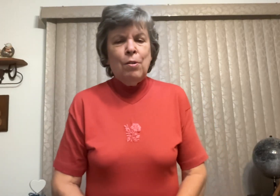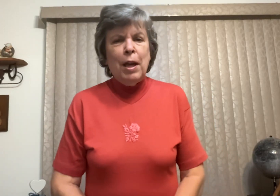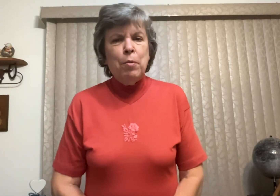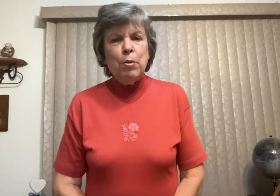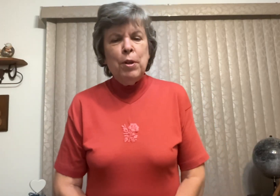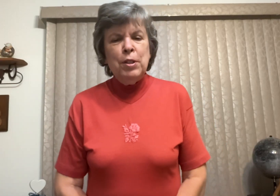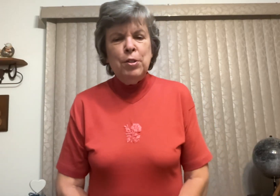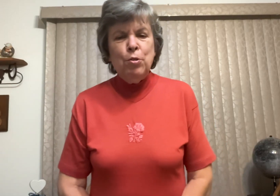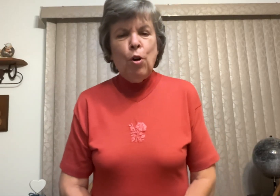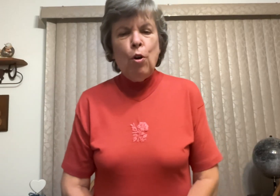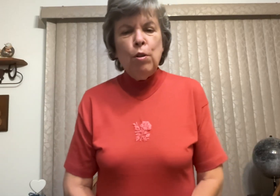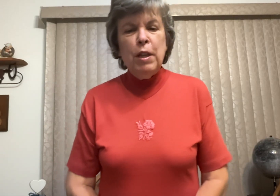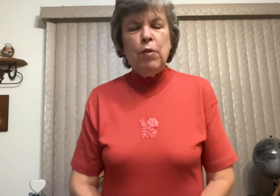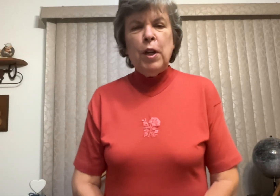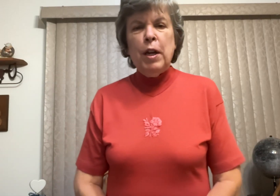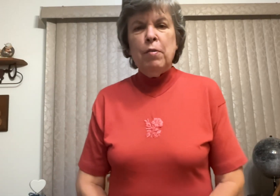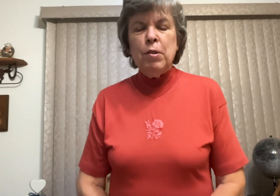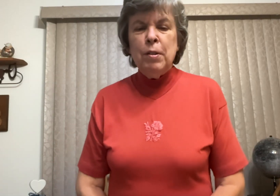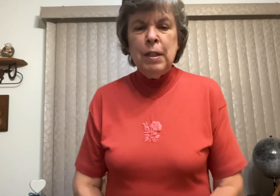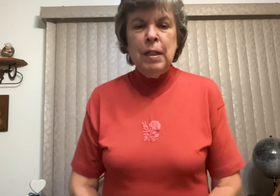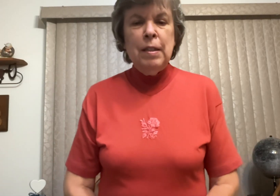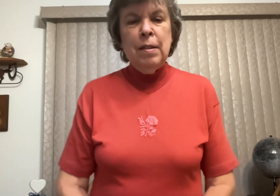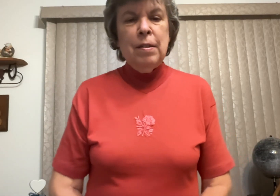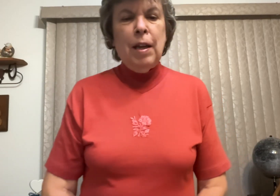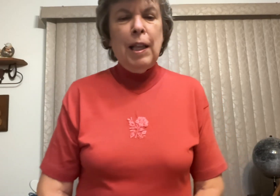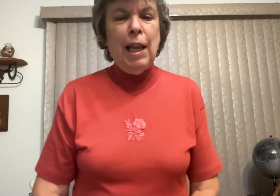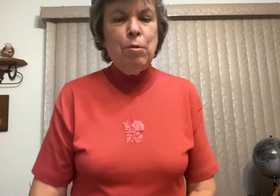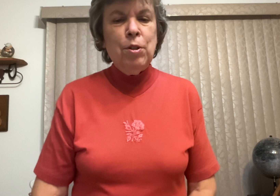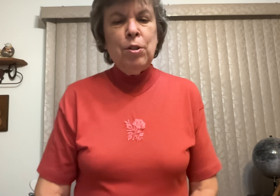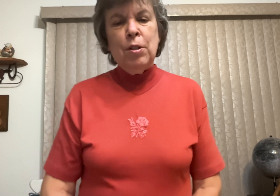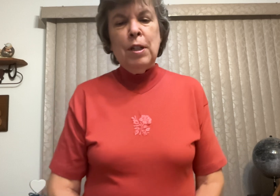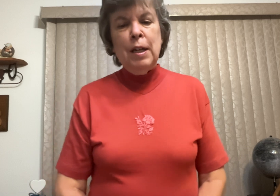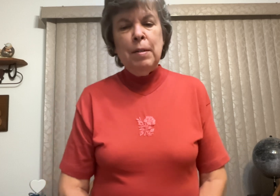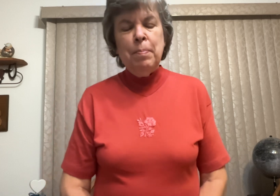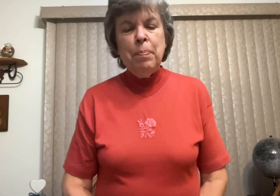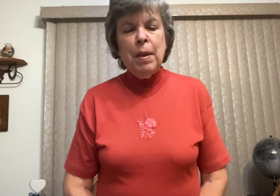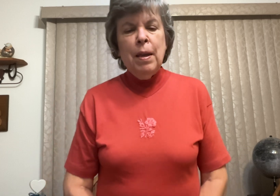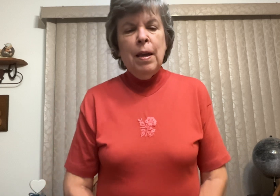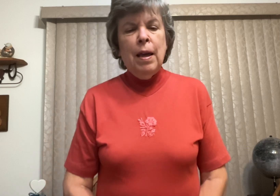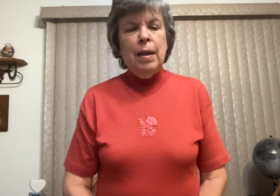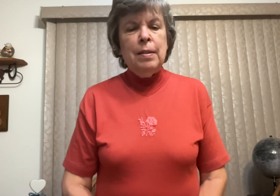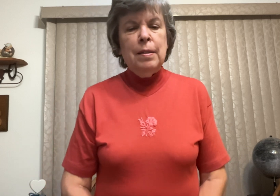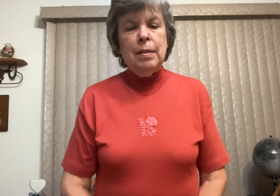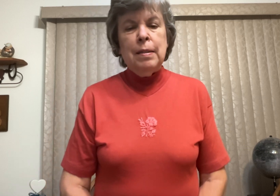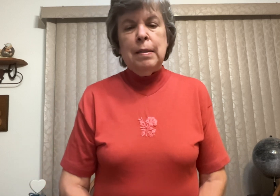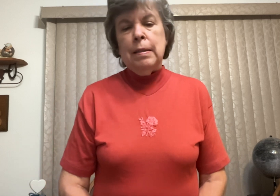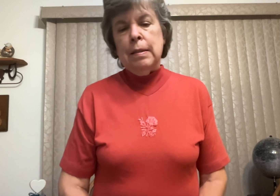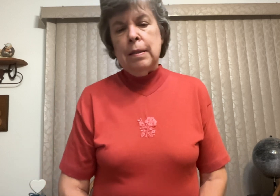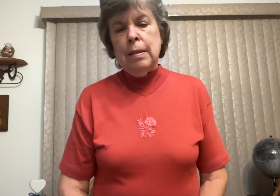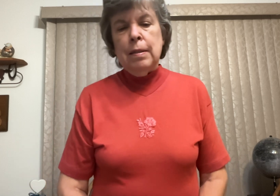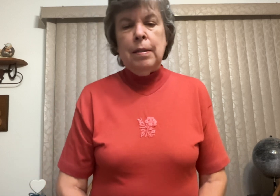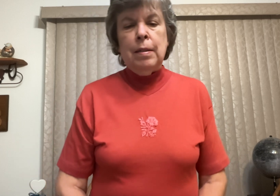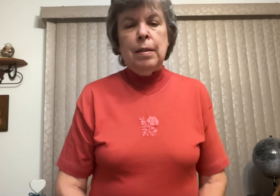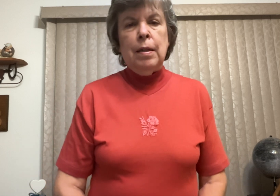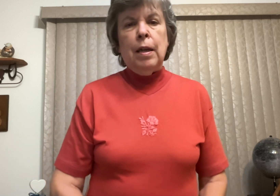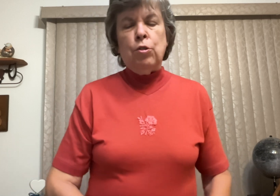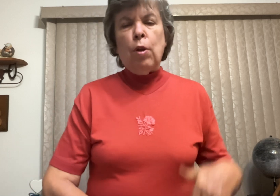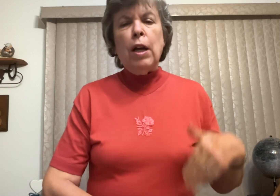Okay, we're going to do Holy Forever in sign language today. And I try not